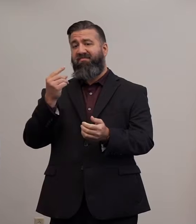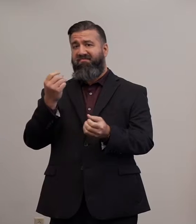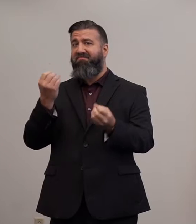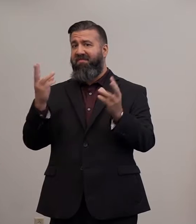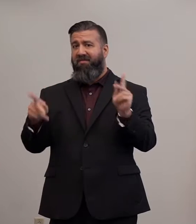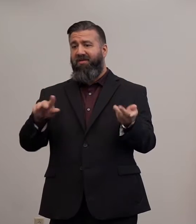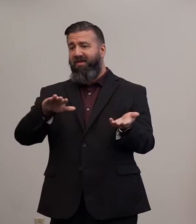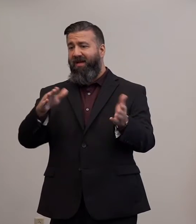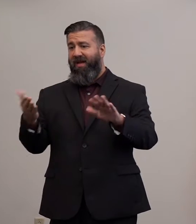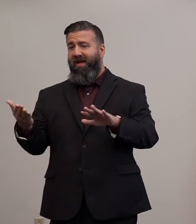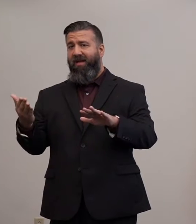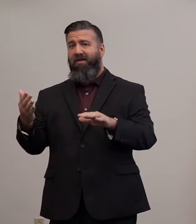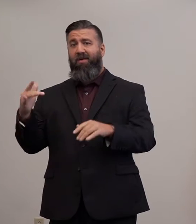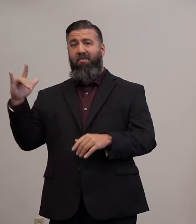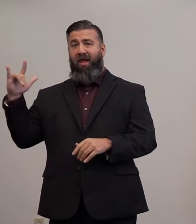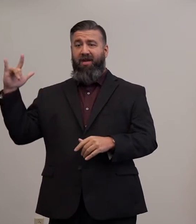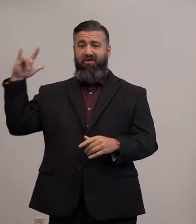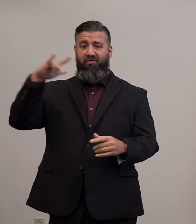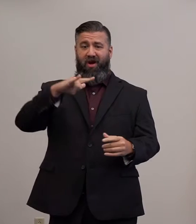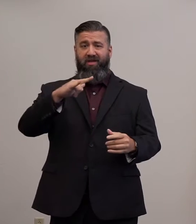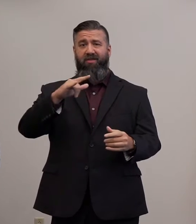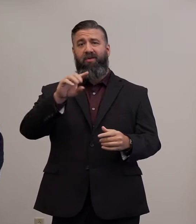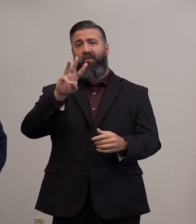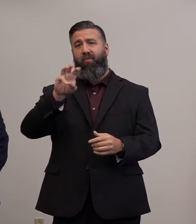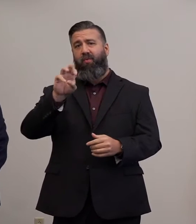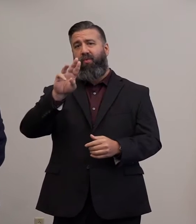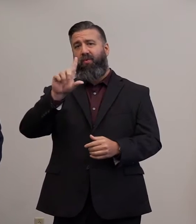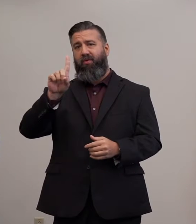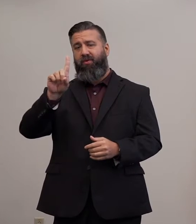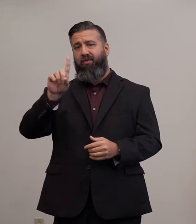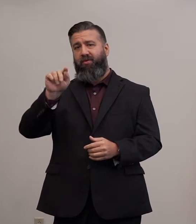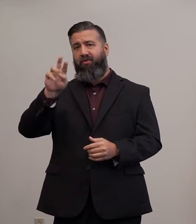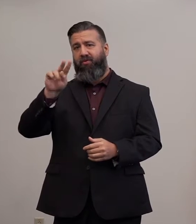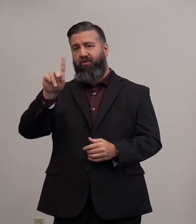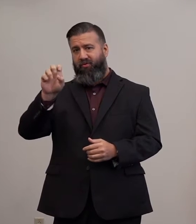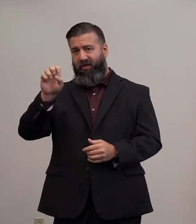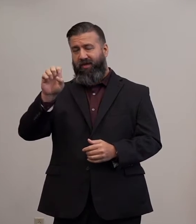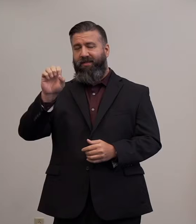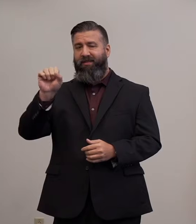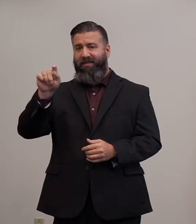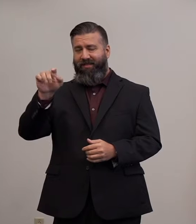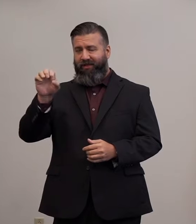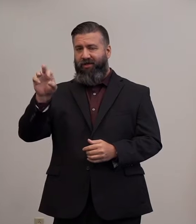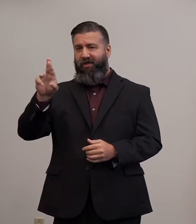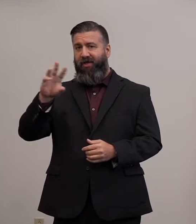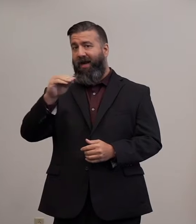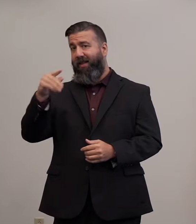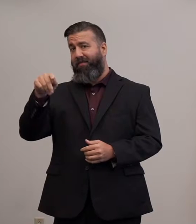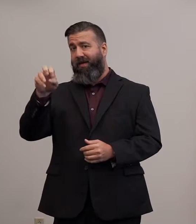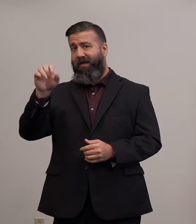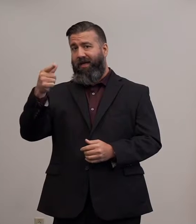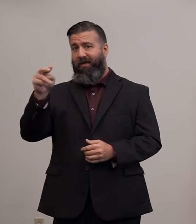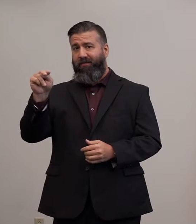as planes crashed into the World Trade Center, the Pentagon, and a field in Pennsylvania.